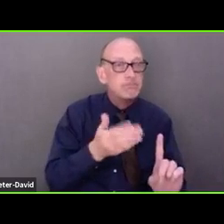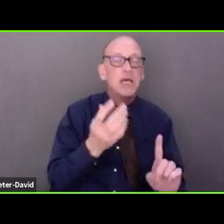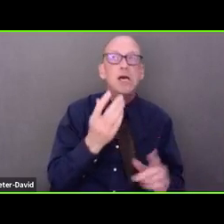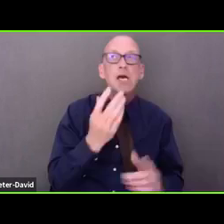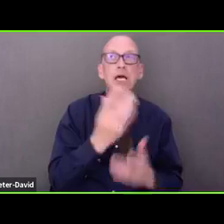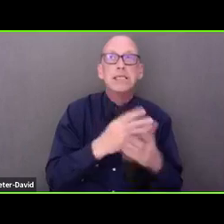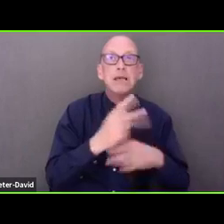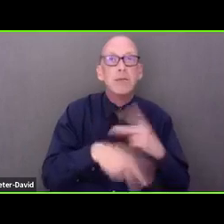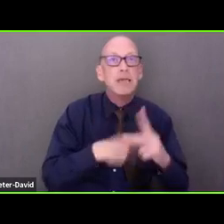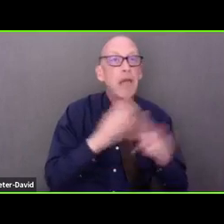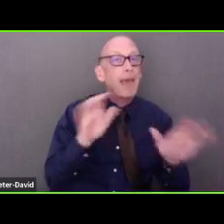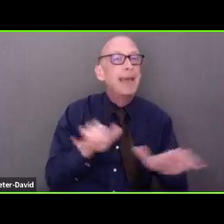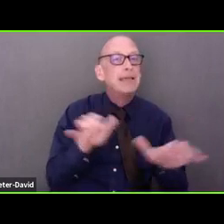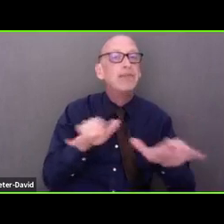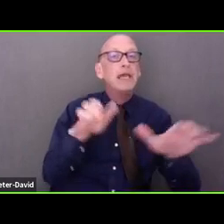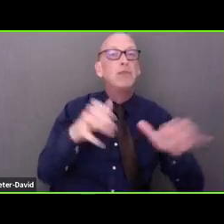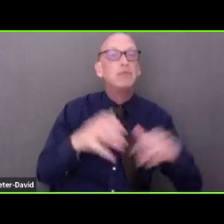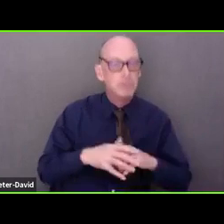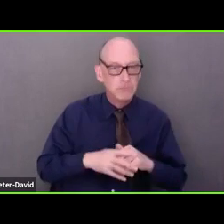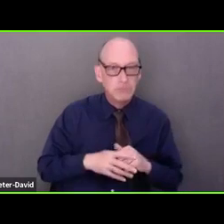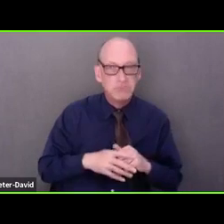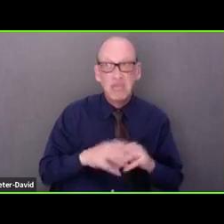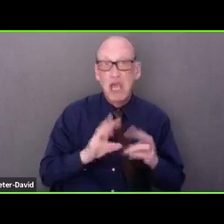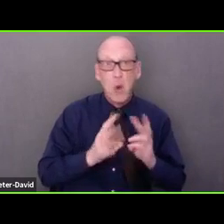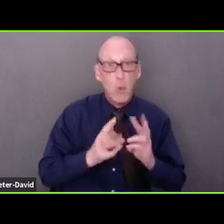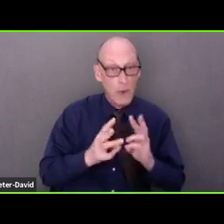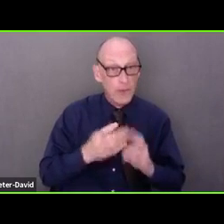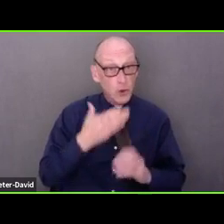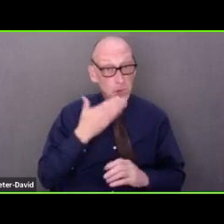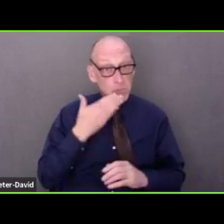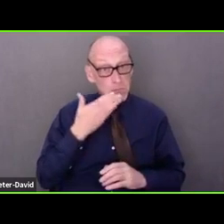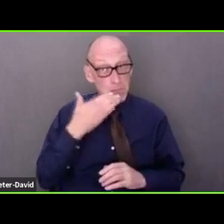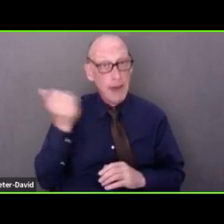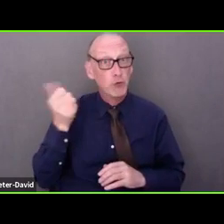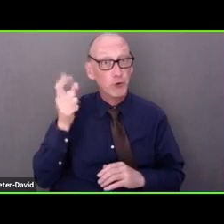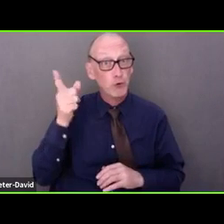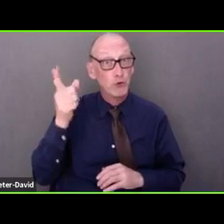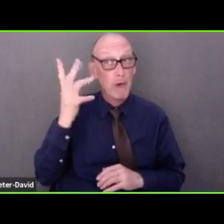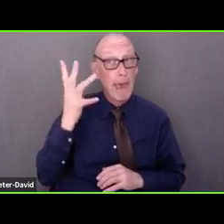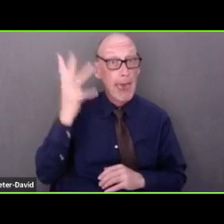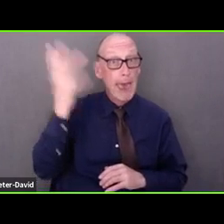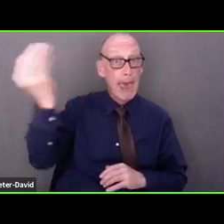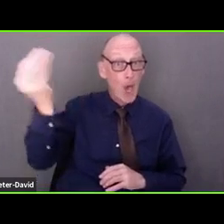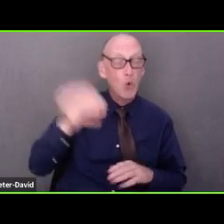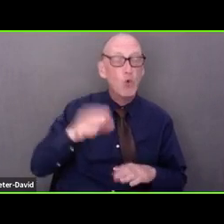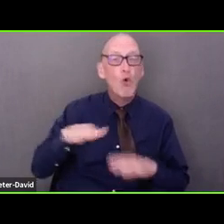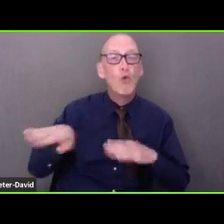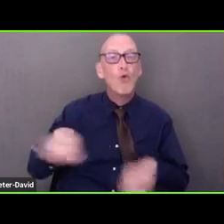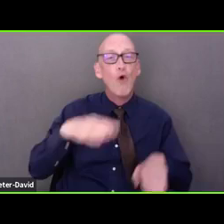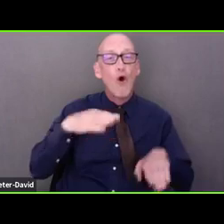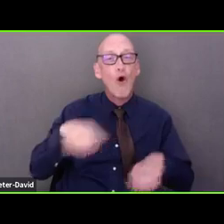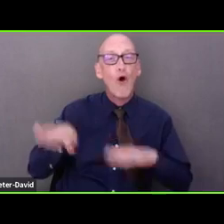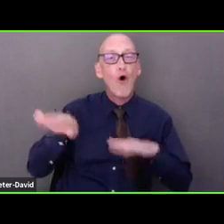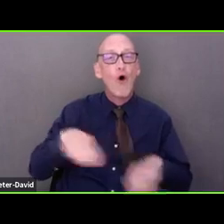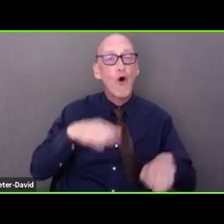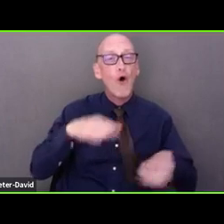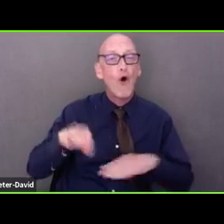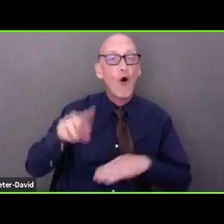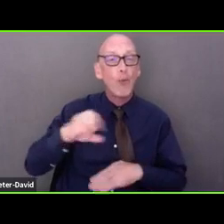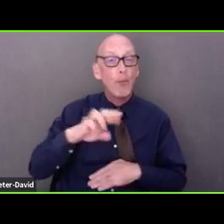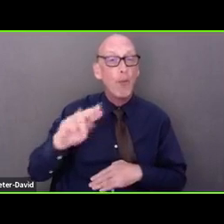of activity. The weather is now getting good, so if you can get out and walk in the park, and sunshine is a